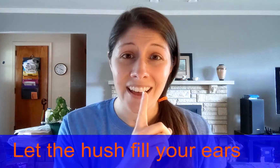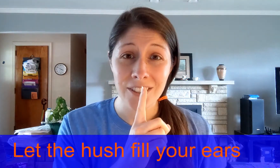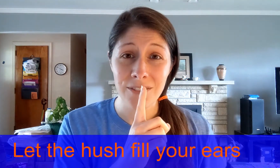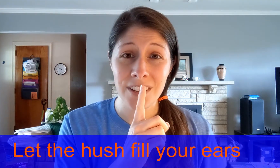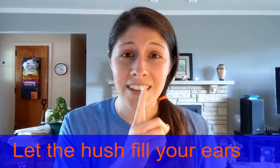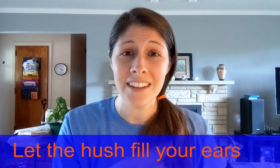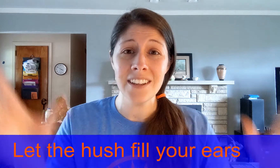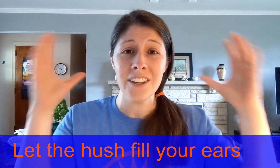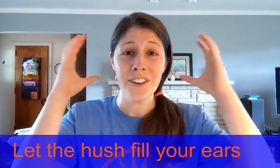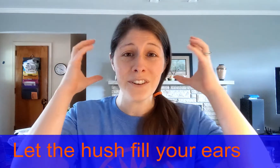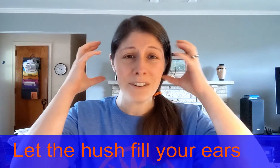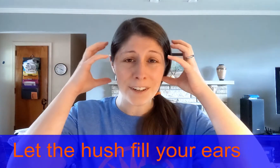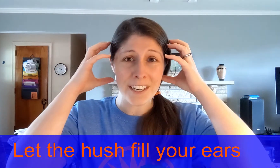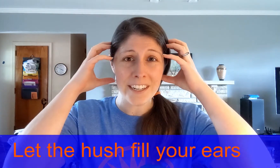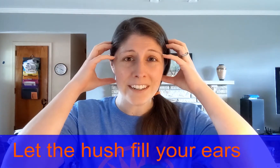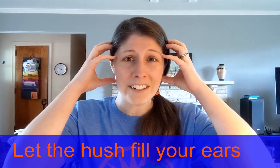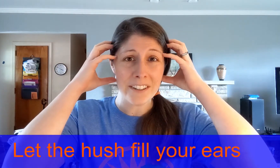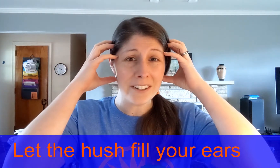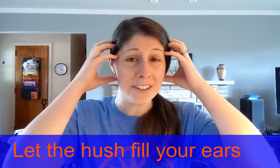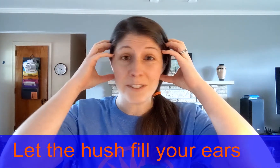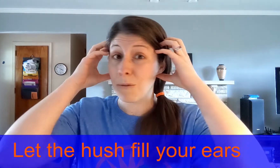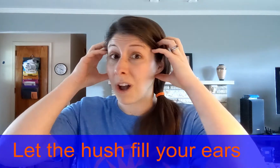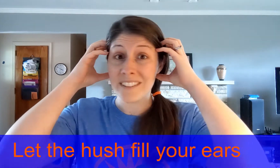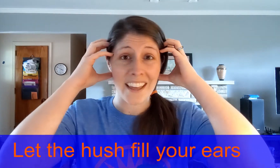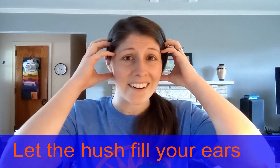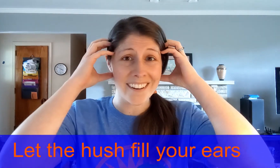hush fill your ears. We're all together.